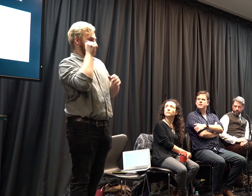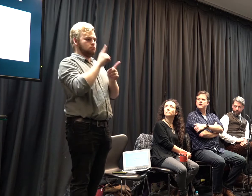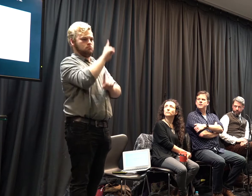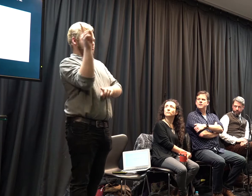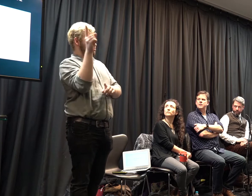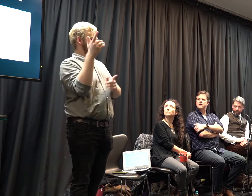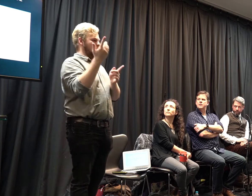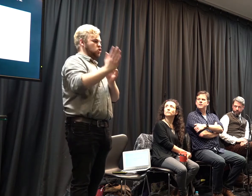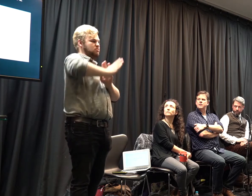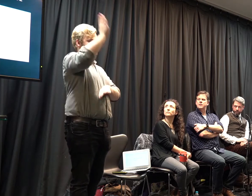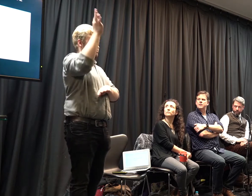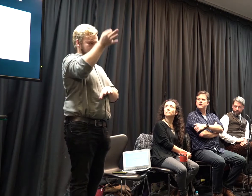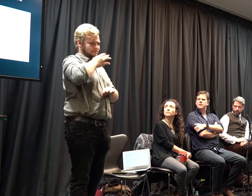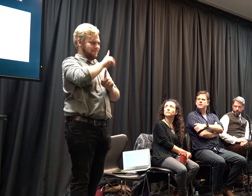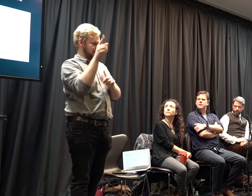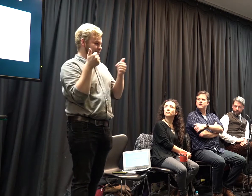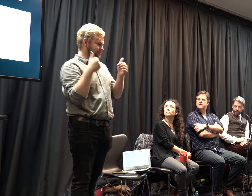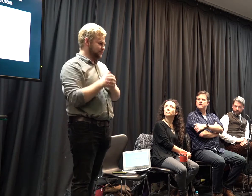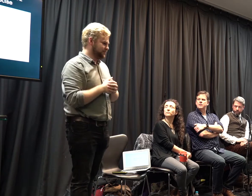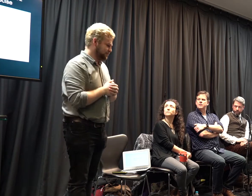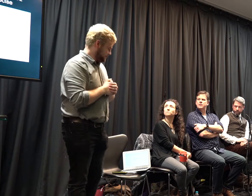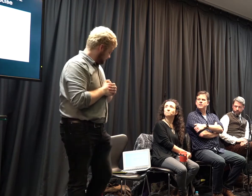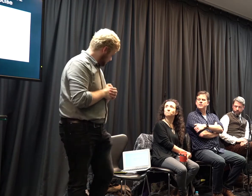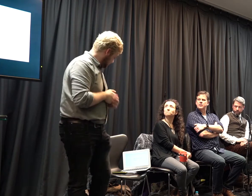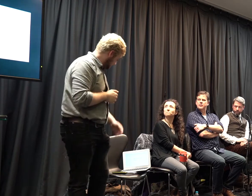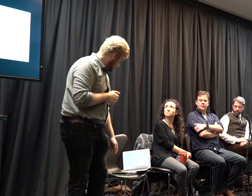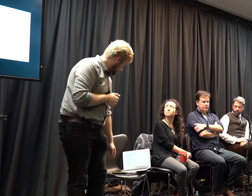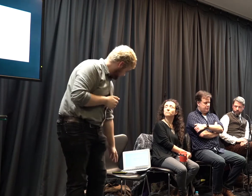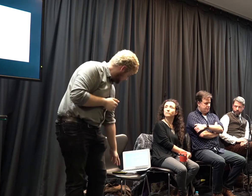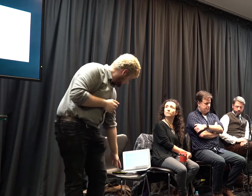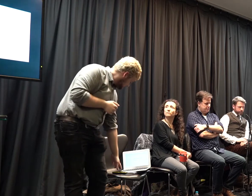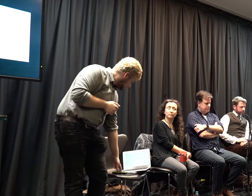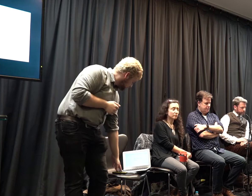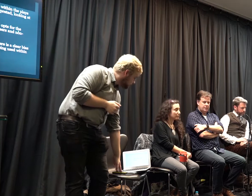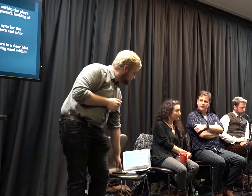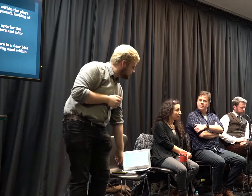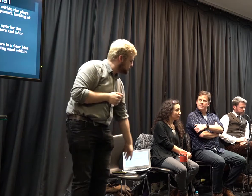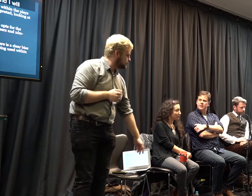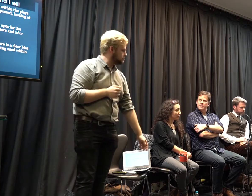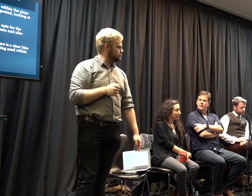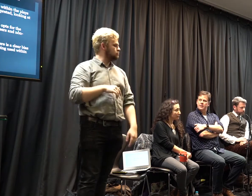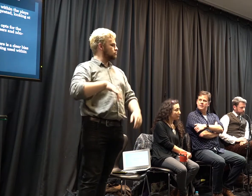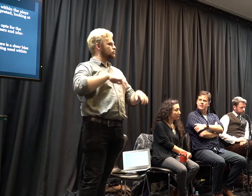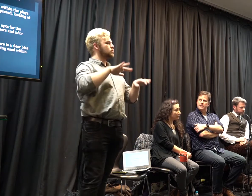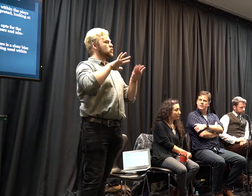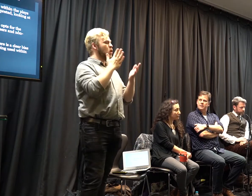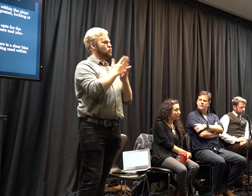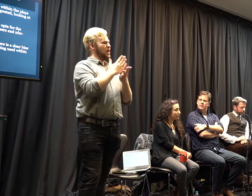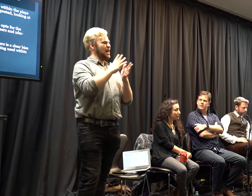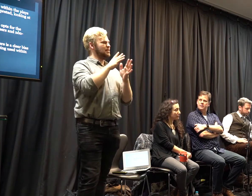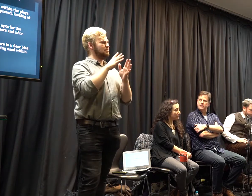If you'd like to know the precise statistics, do come and speak to me later and I will provide them with you.